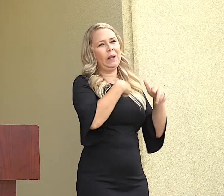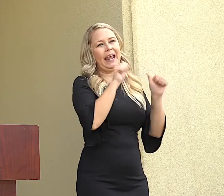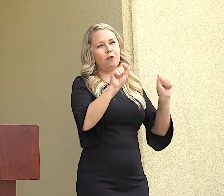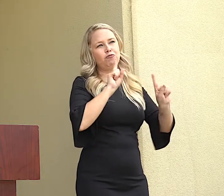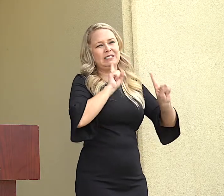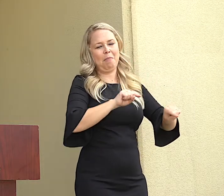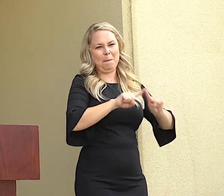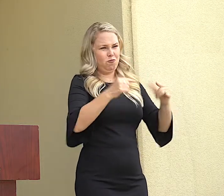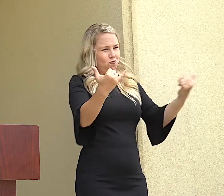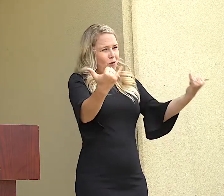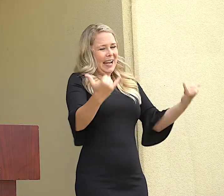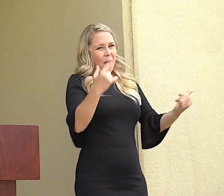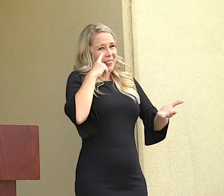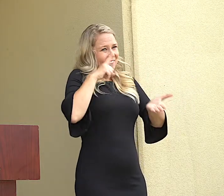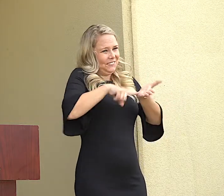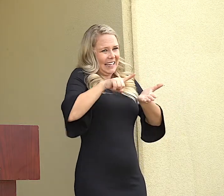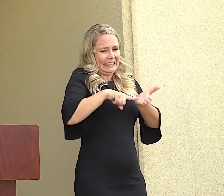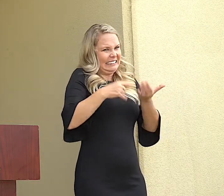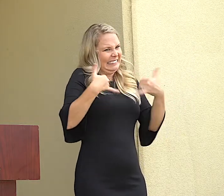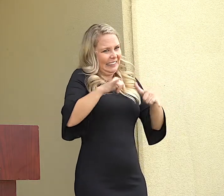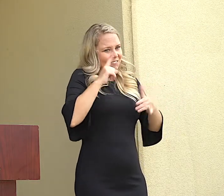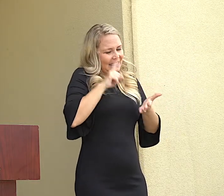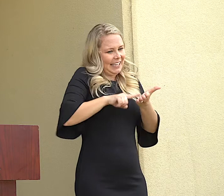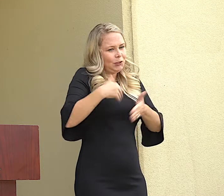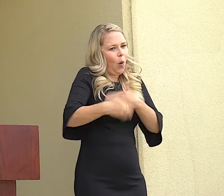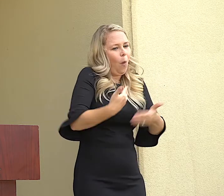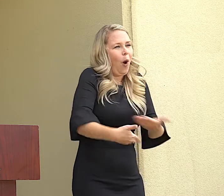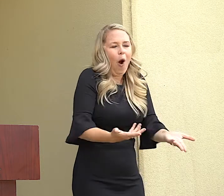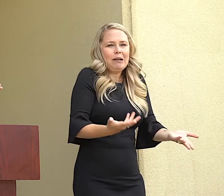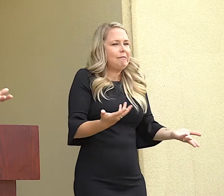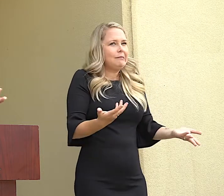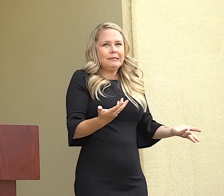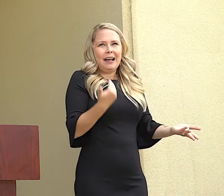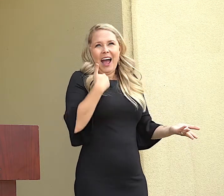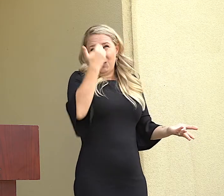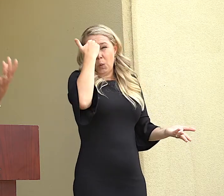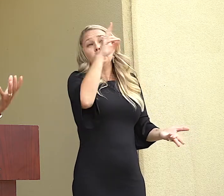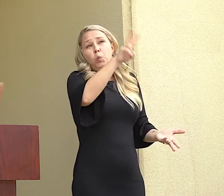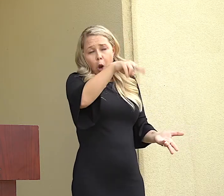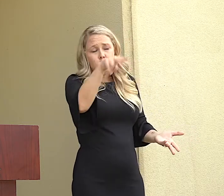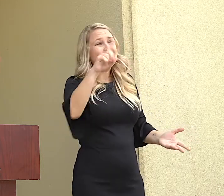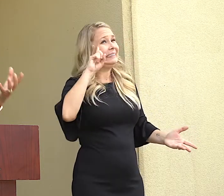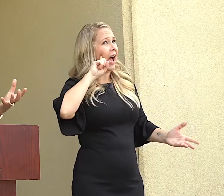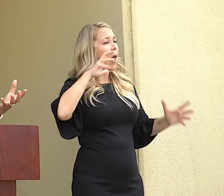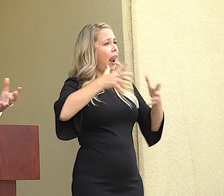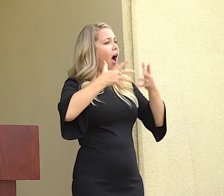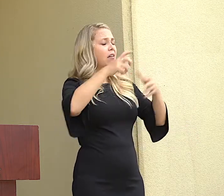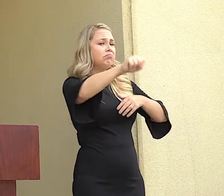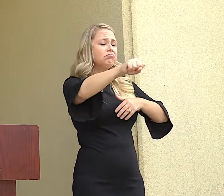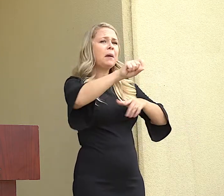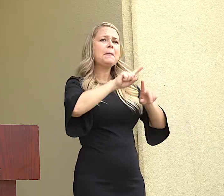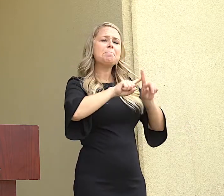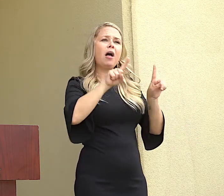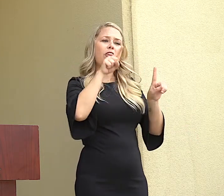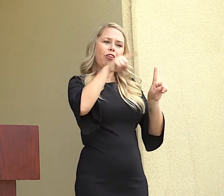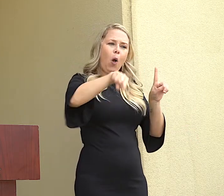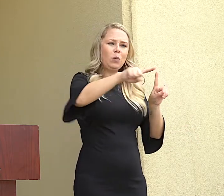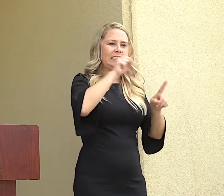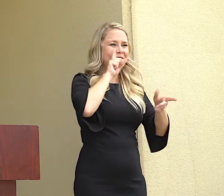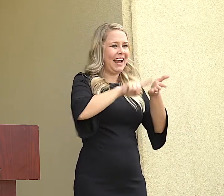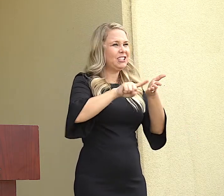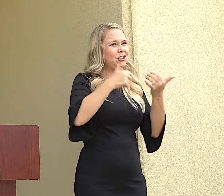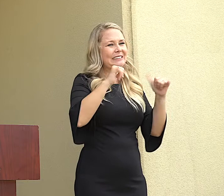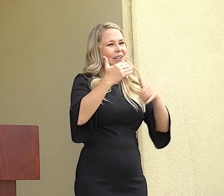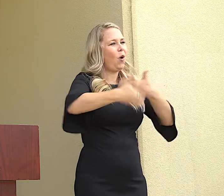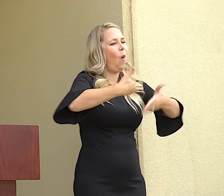At this point, with the investigation still ongoing, with the fact I know 22 sounds like a lot, it is. However, those investigations are